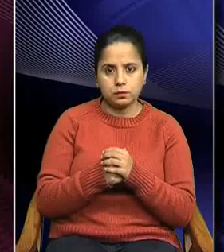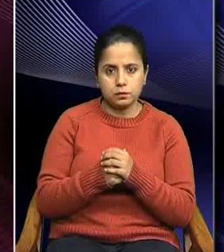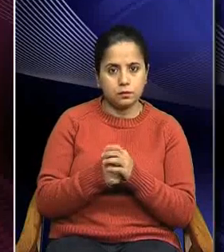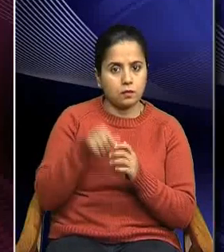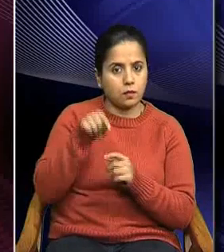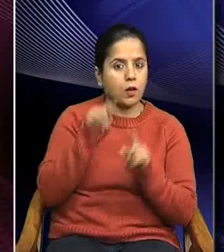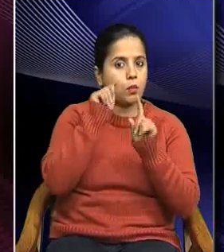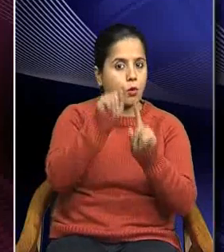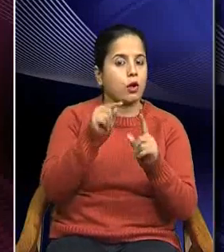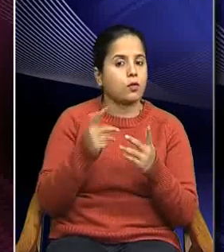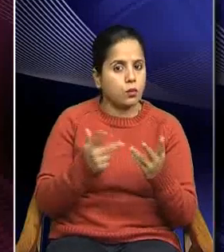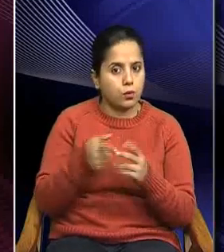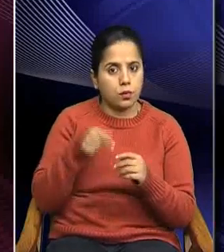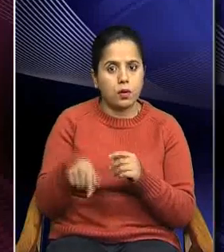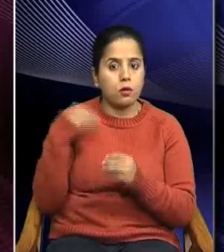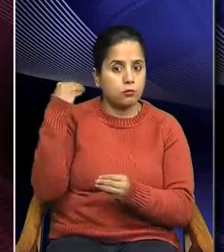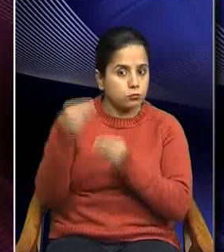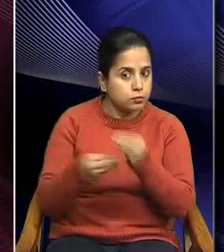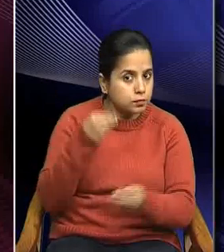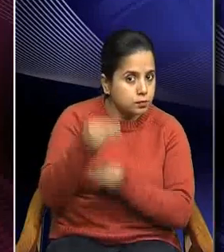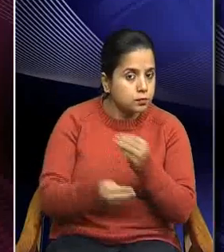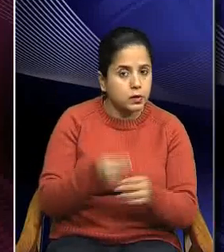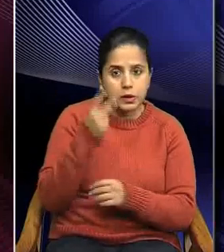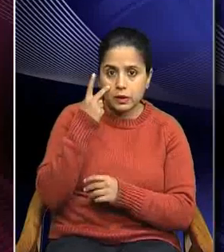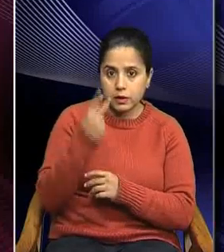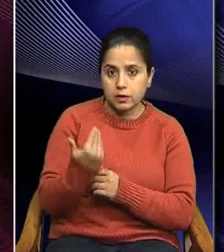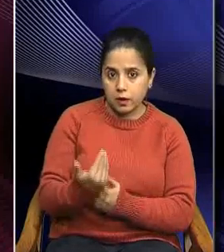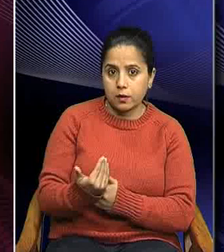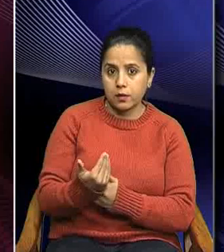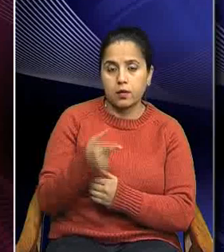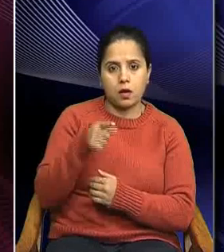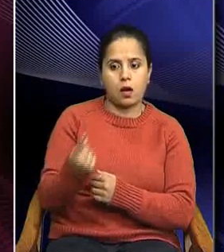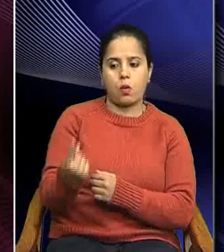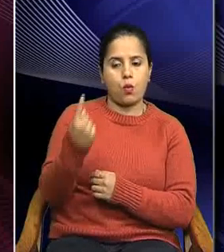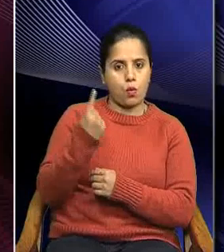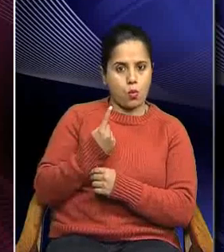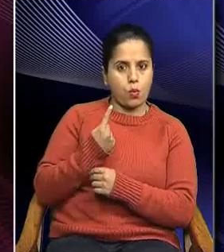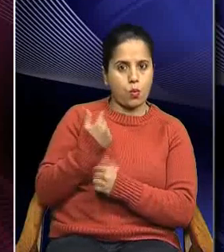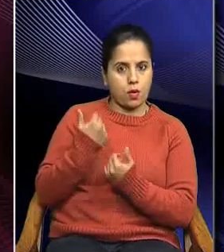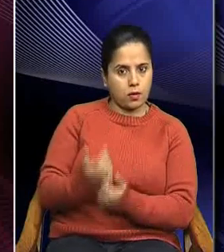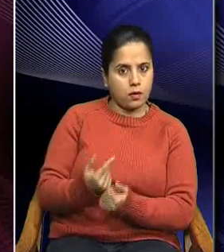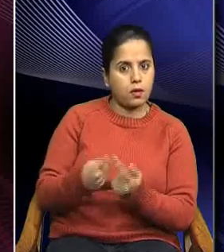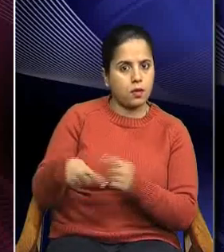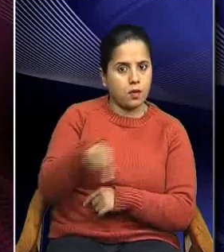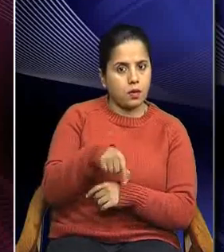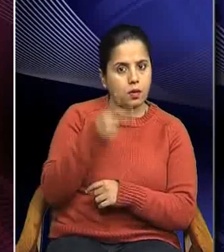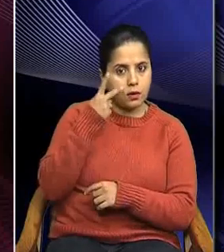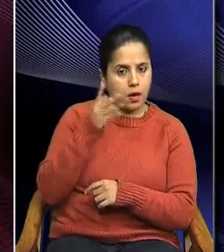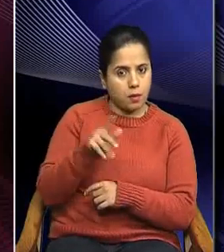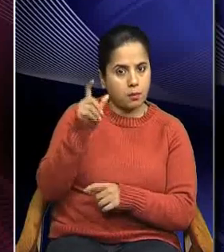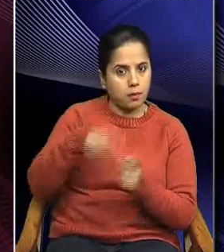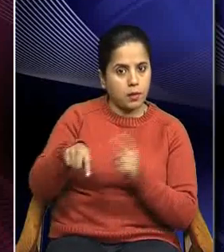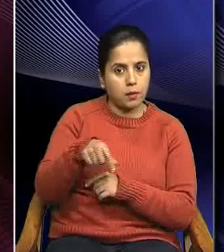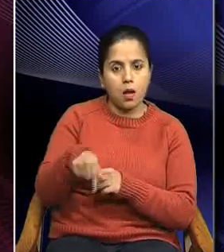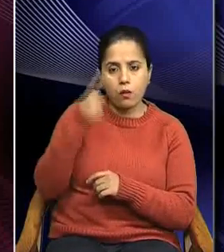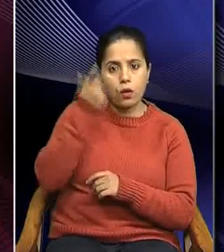the point is that these traditions that come to us, that are bequeathed to us as